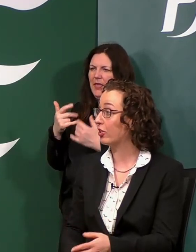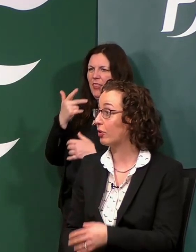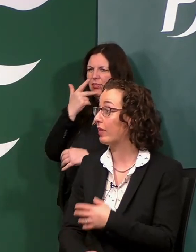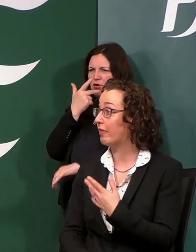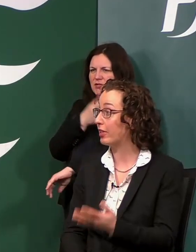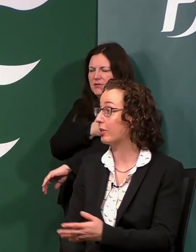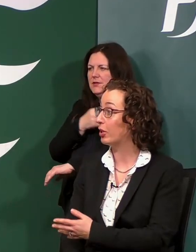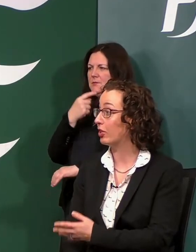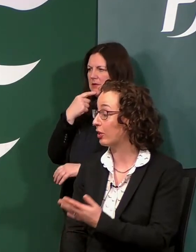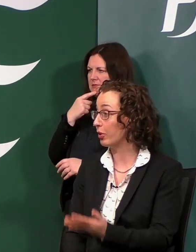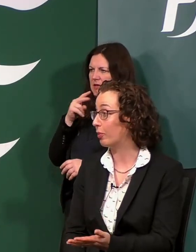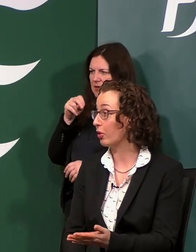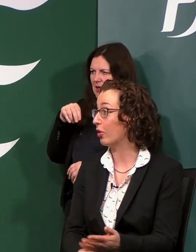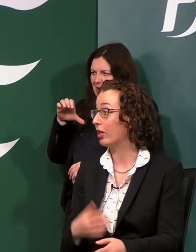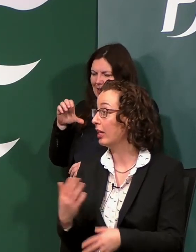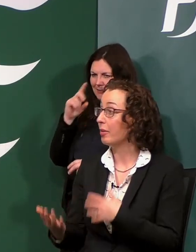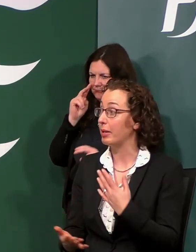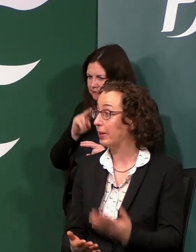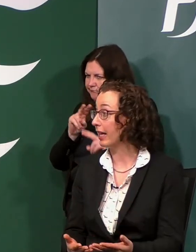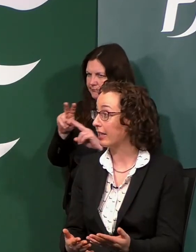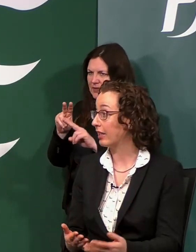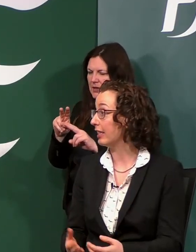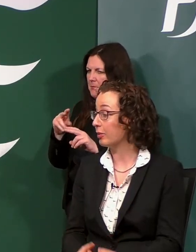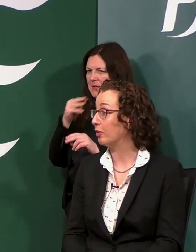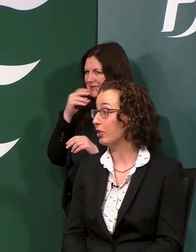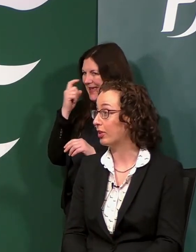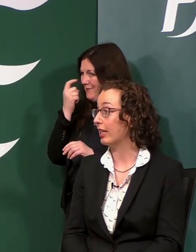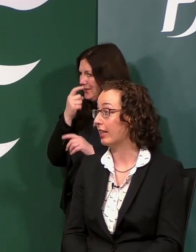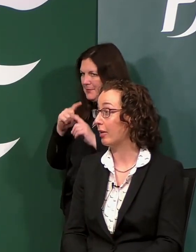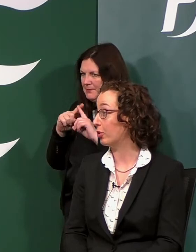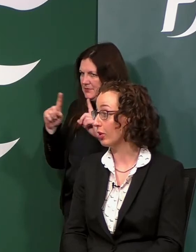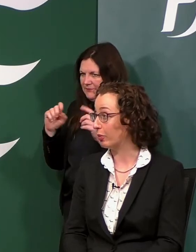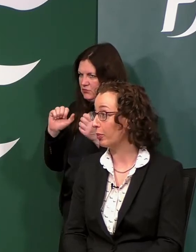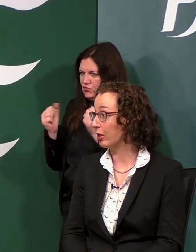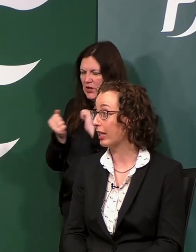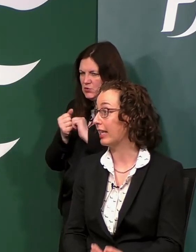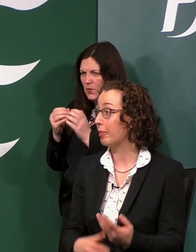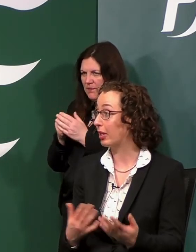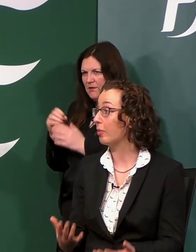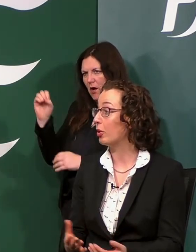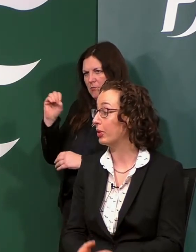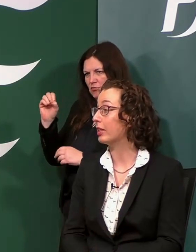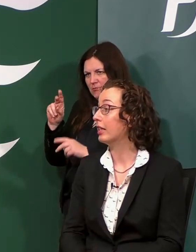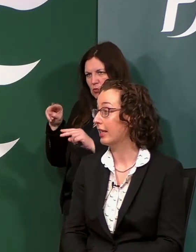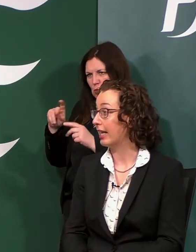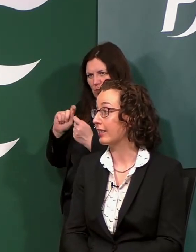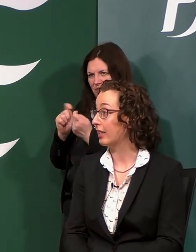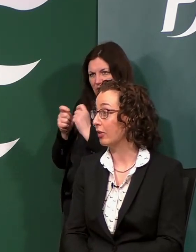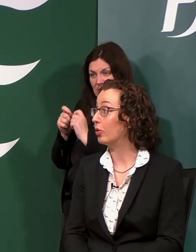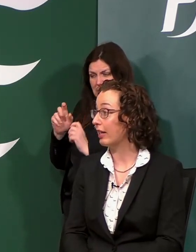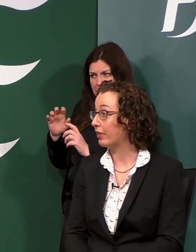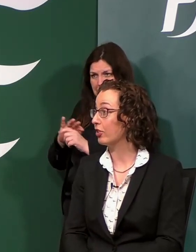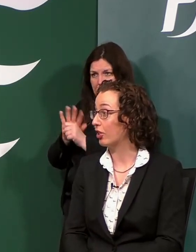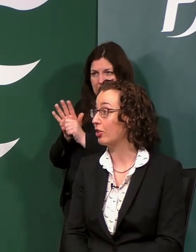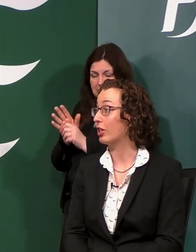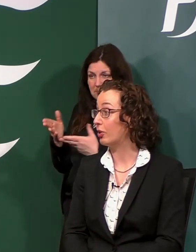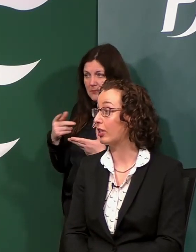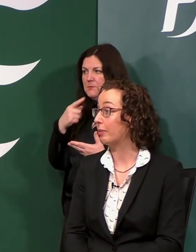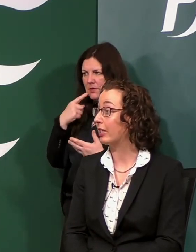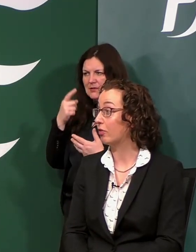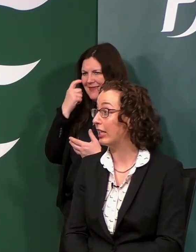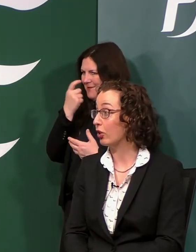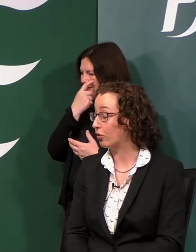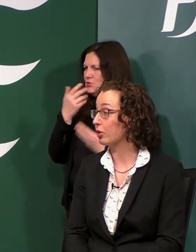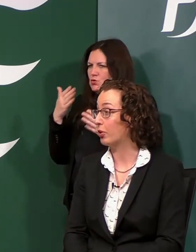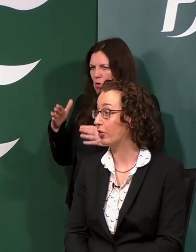looking at evidence. So if evidence emerges that with Omicron, maybe that needs to be reduced, that I'm sure they will be looking at that. But at the moment, that all the evidence shows you